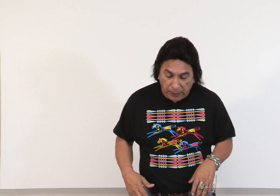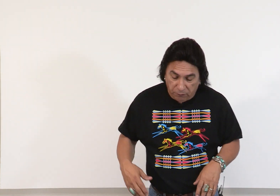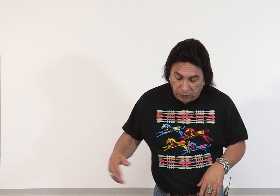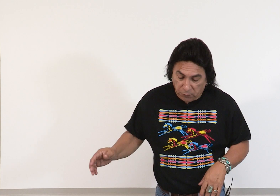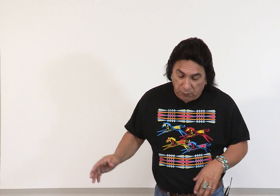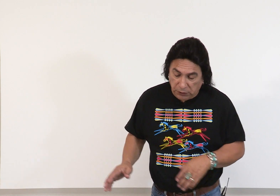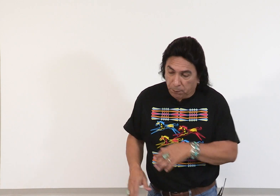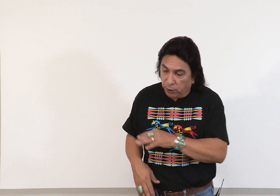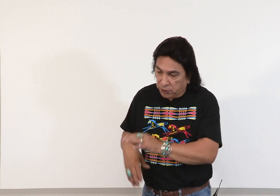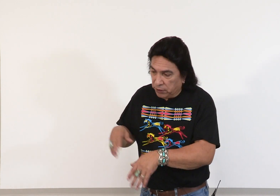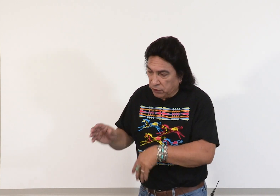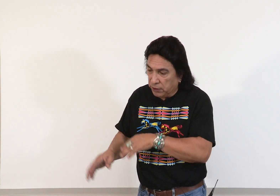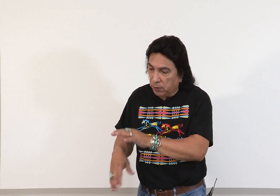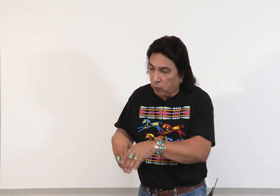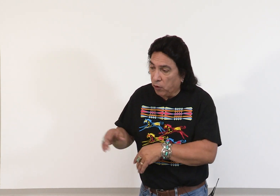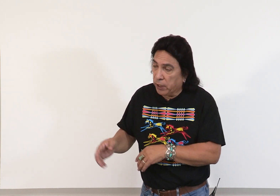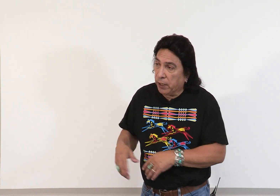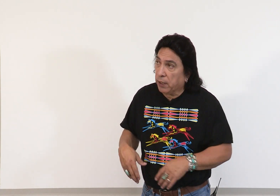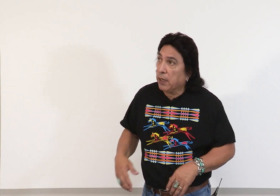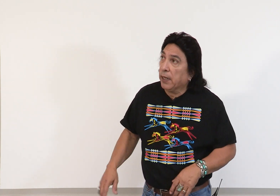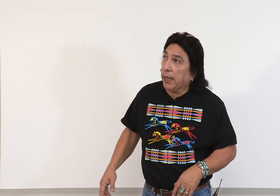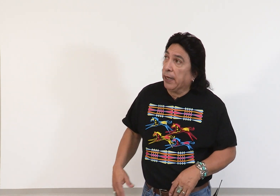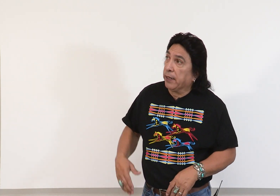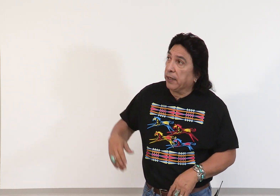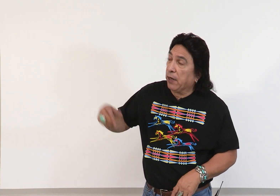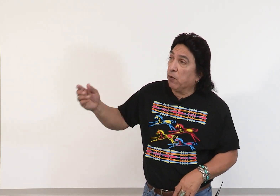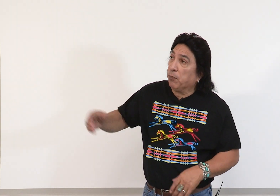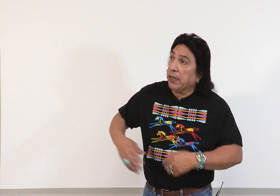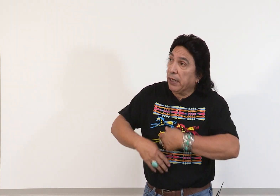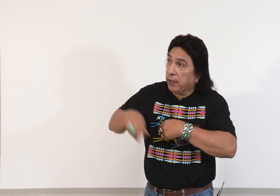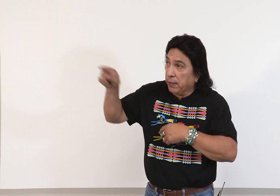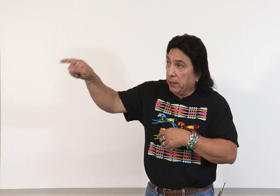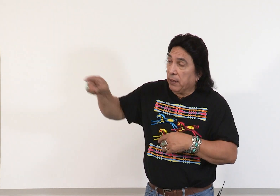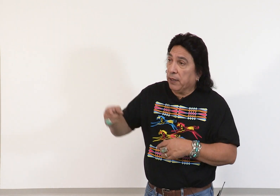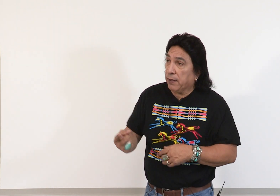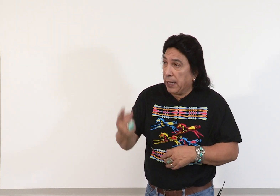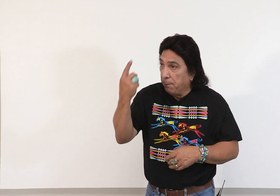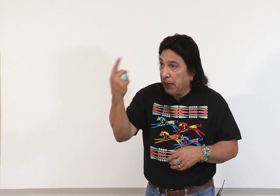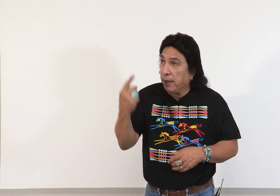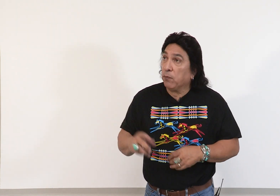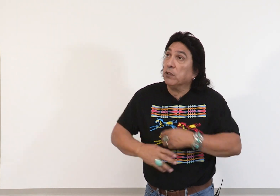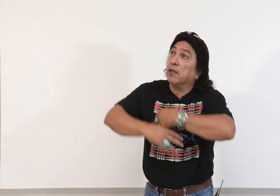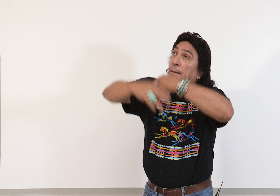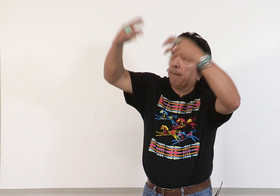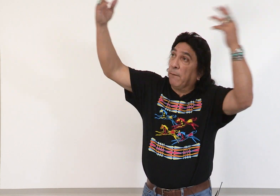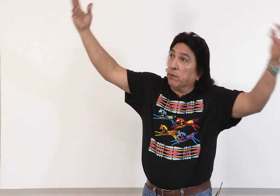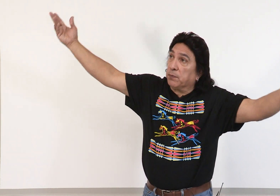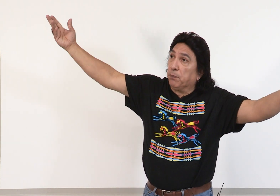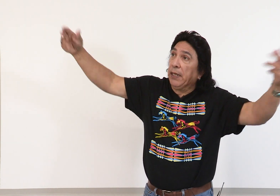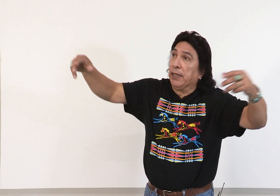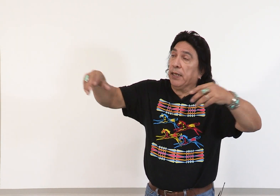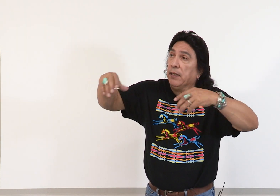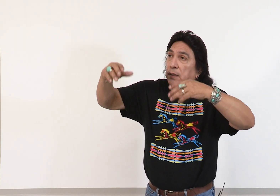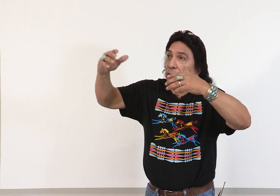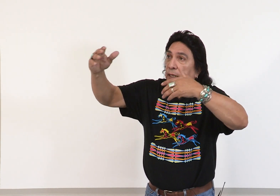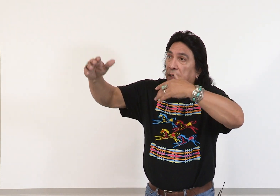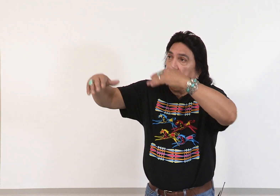If it was a person, you seen them walking and they were big, that man was big, and that